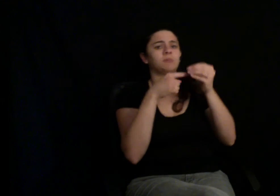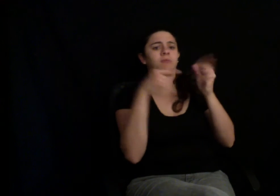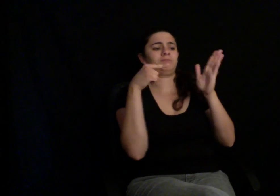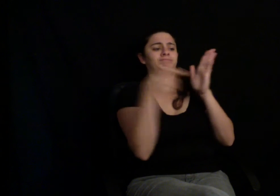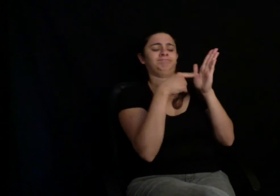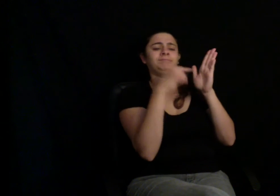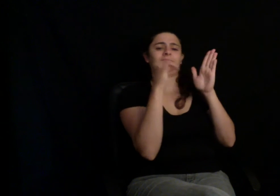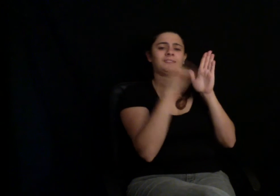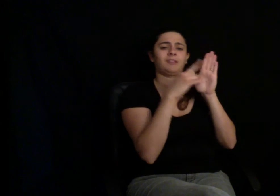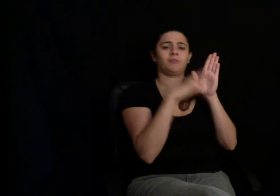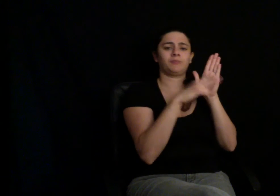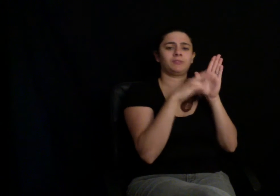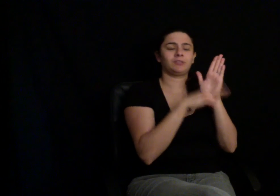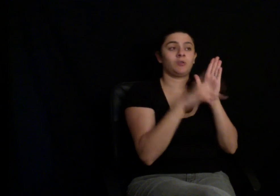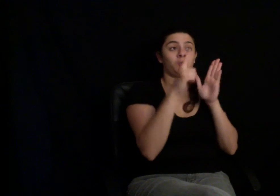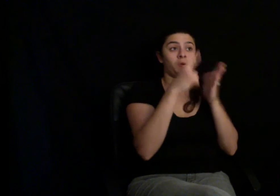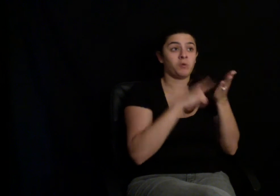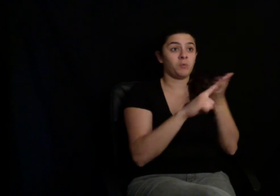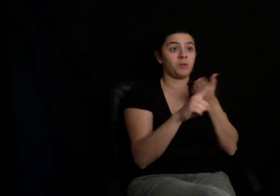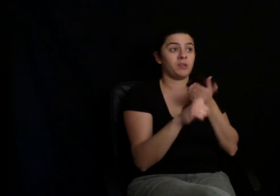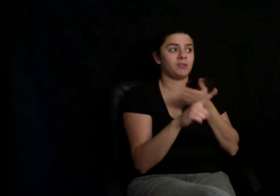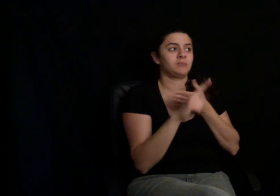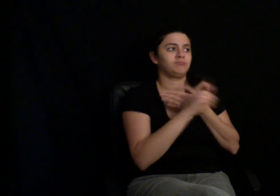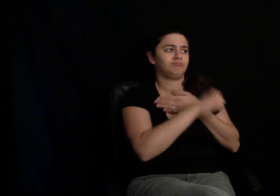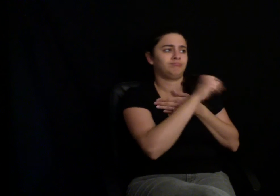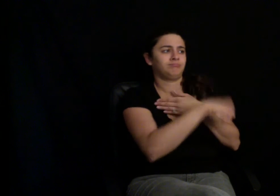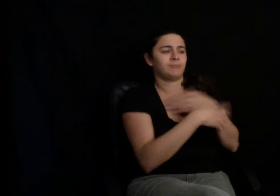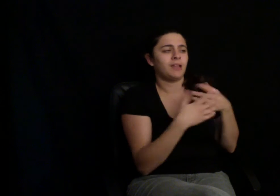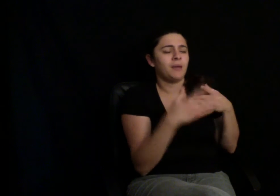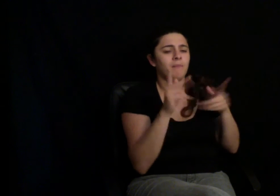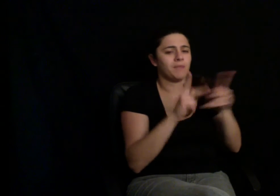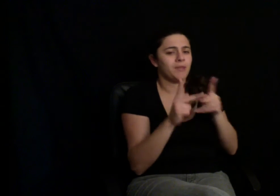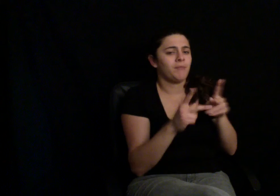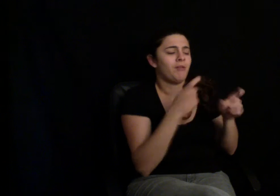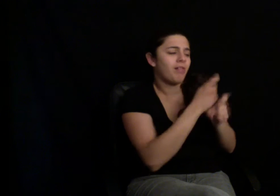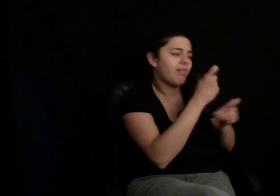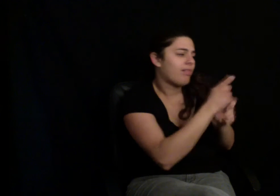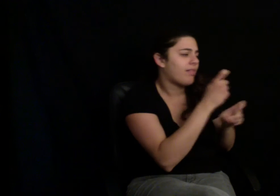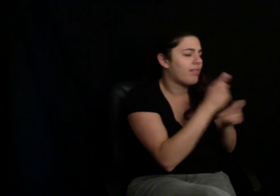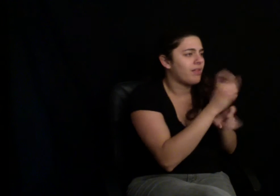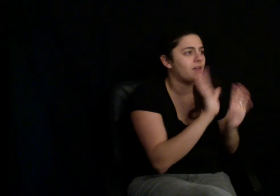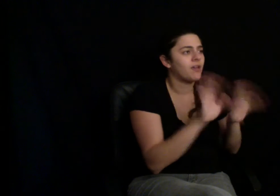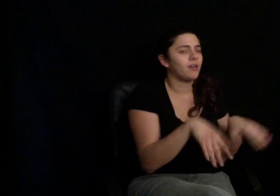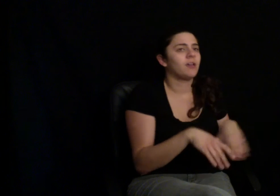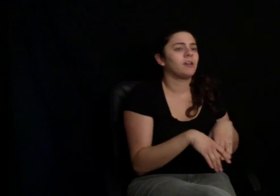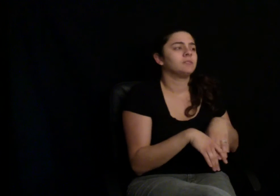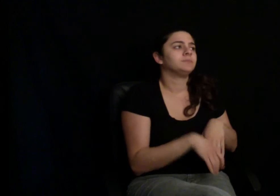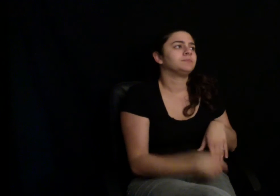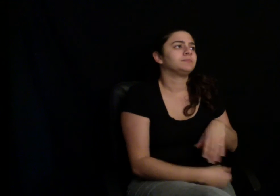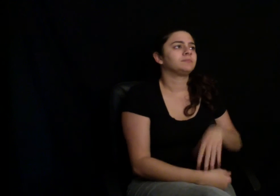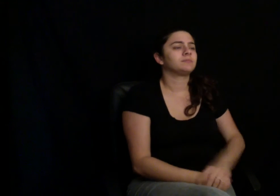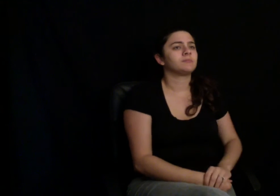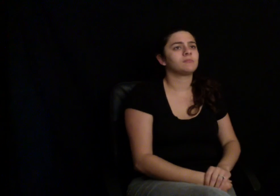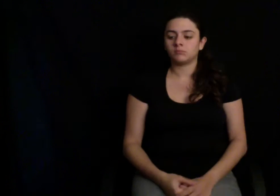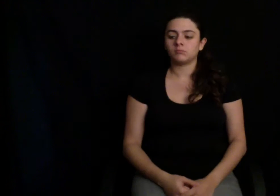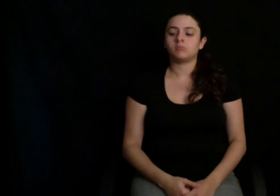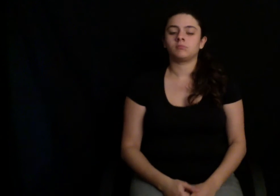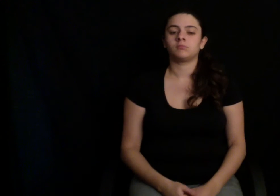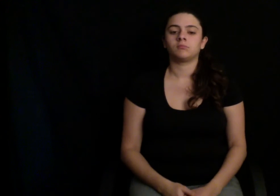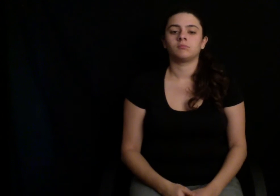week? Nudge, nudge, get it? So people were talking about it. And so in the Get Motivated subreddit, if